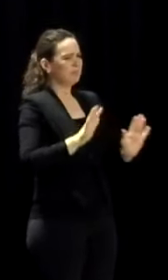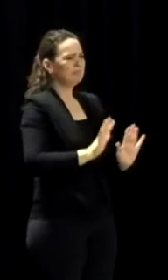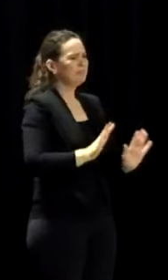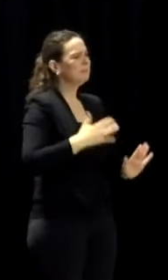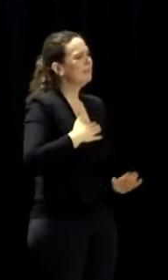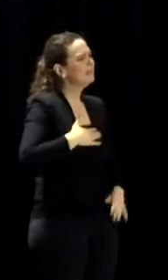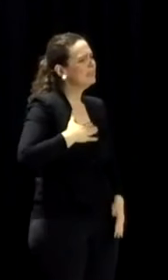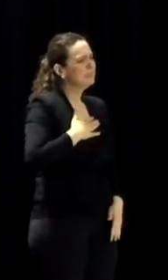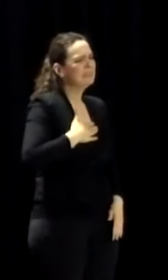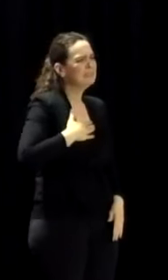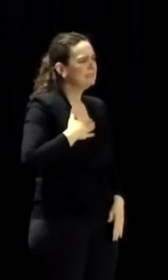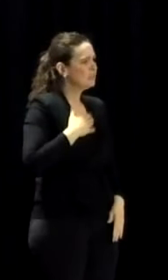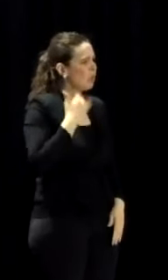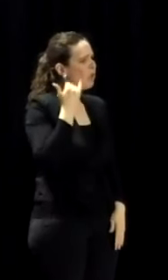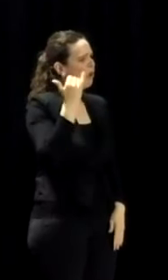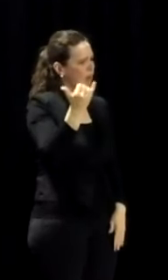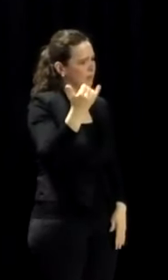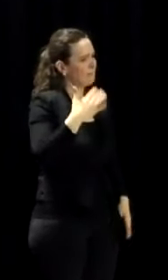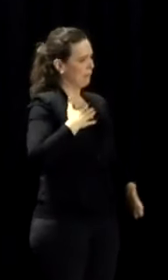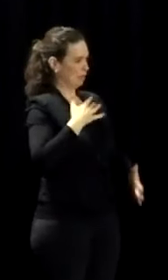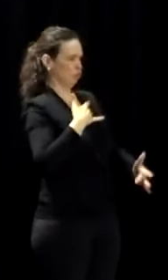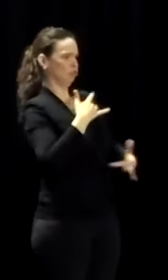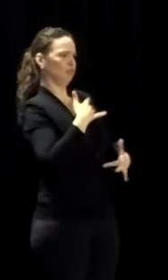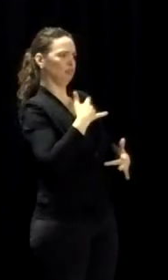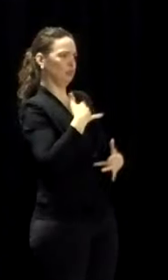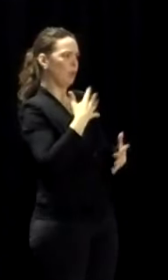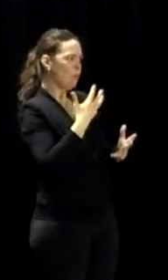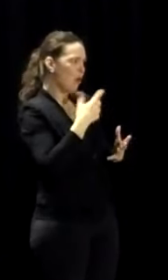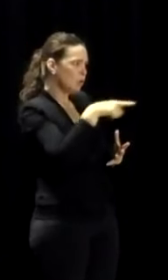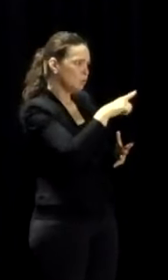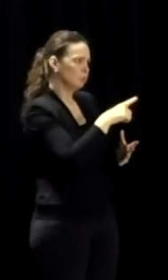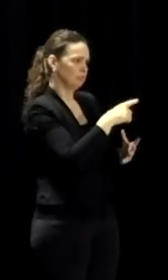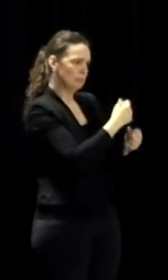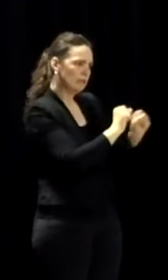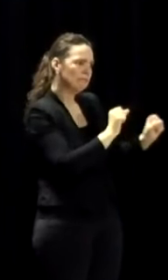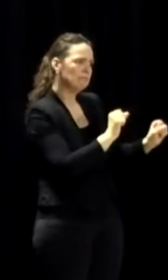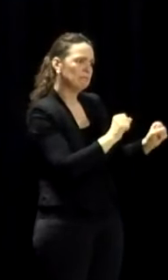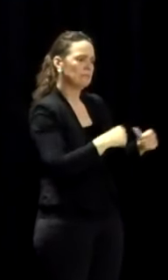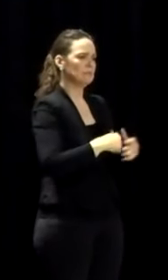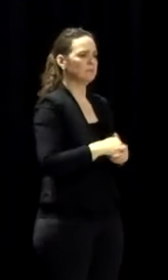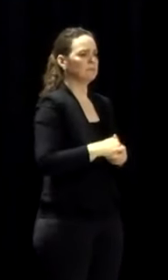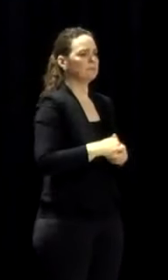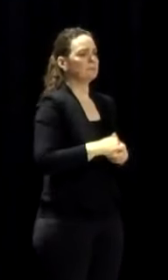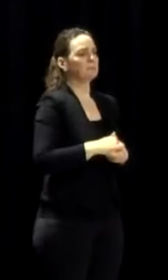slight concern, but overall, from what I've been hearing, people, if they feel it, they've been responding.